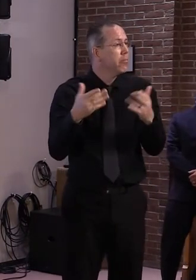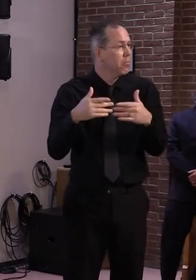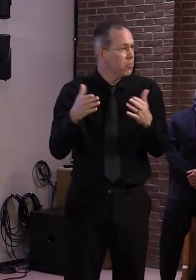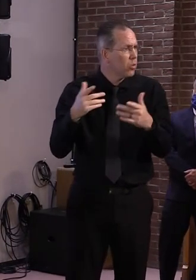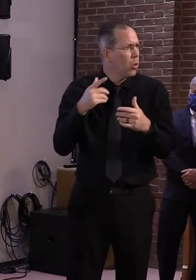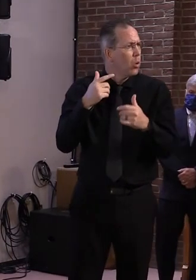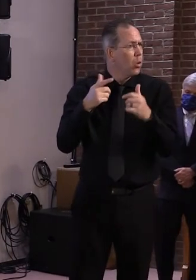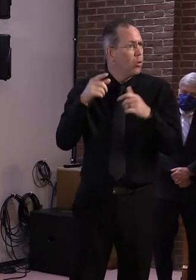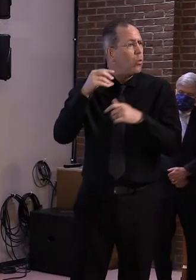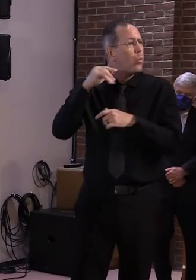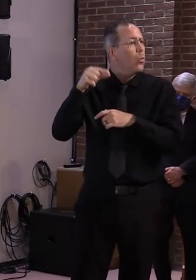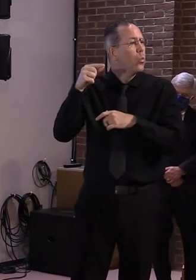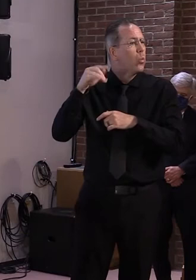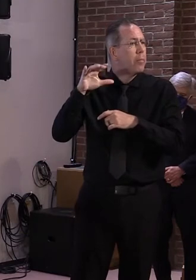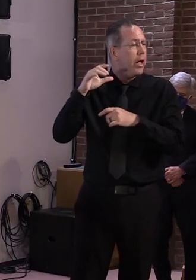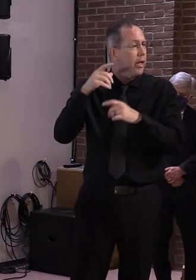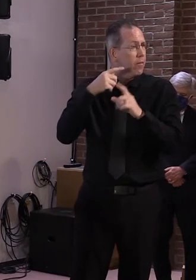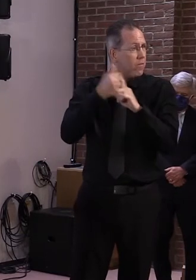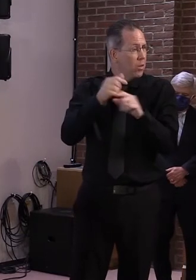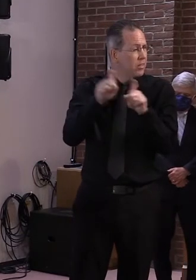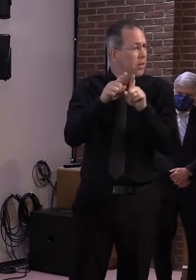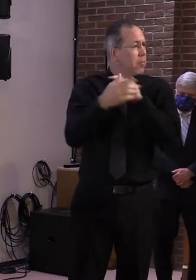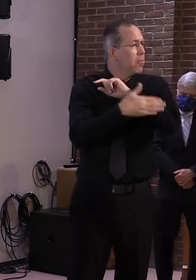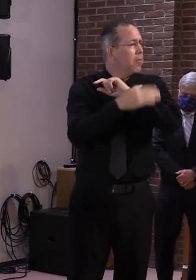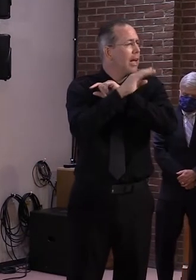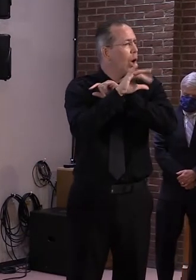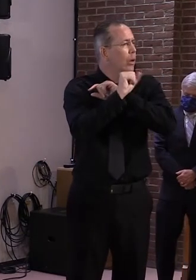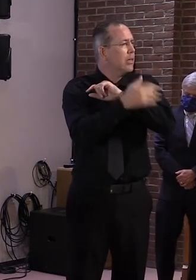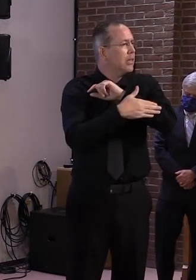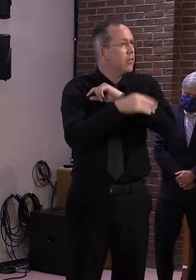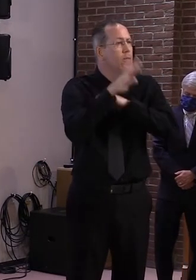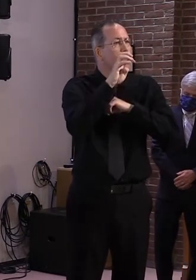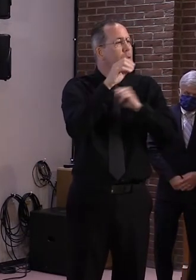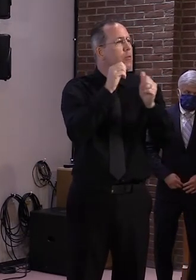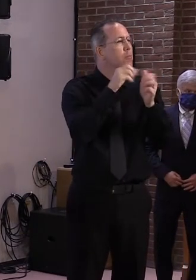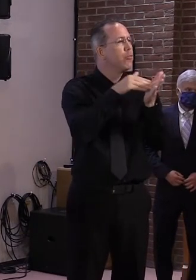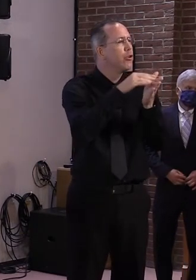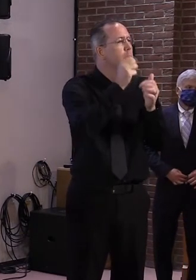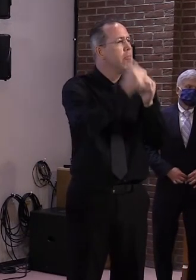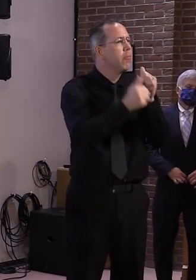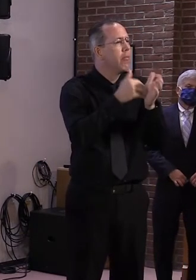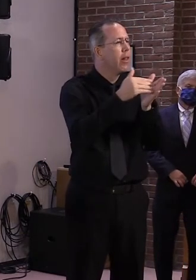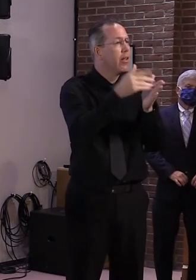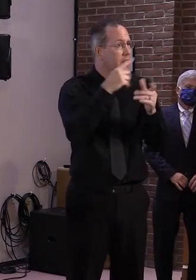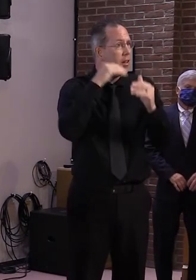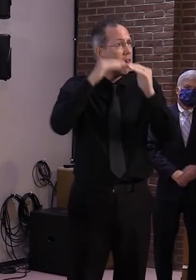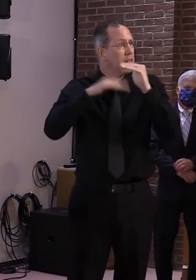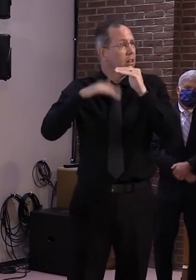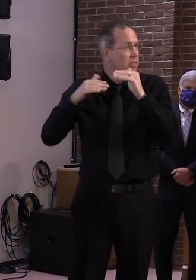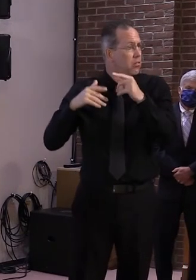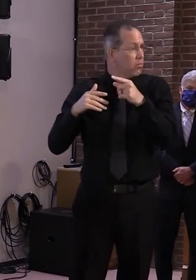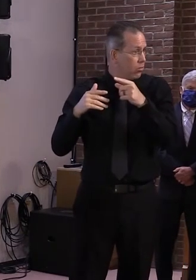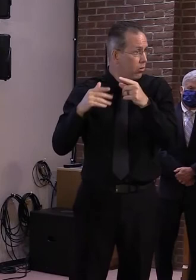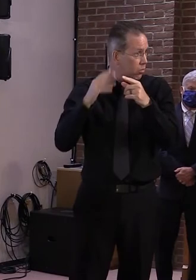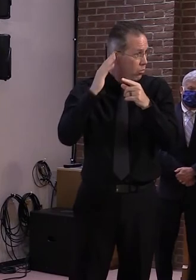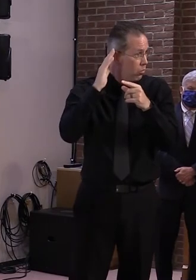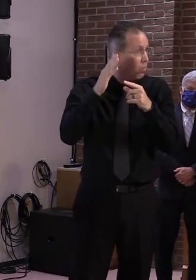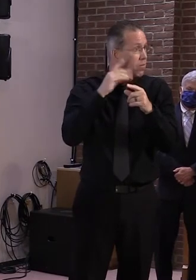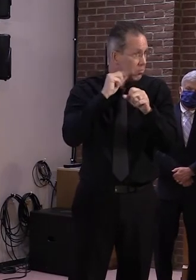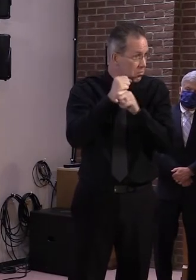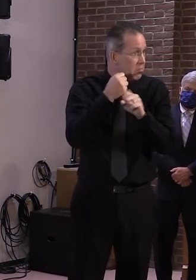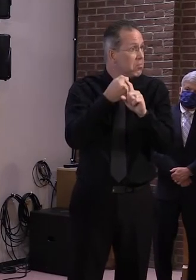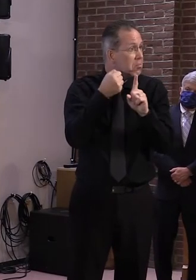we possibly see a large number of people being able to come to Vermont from Canada if the border were